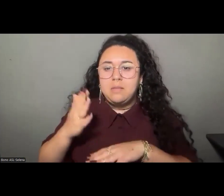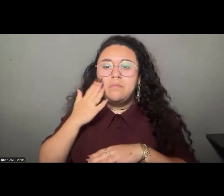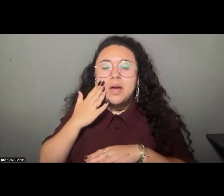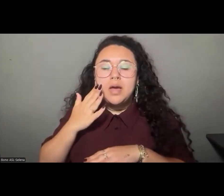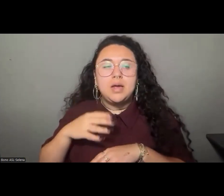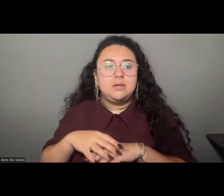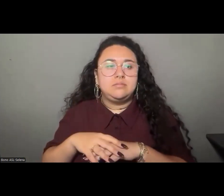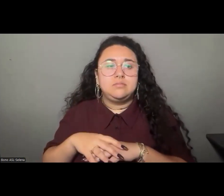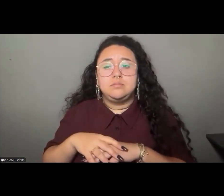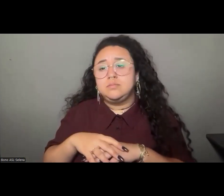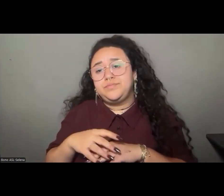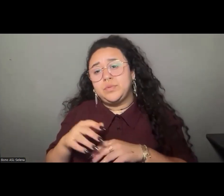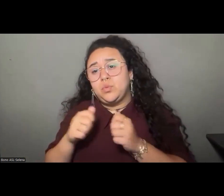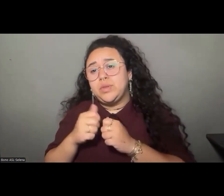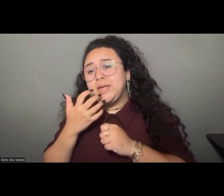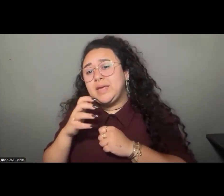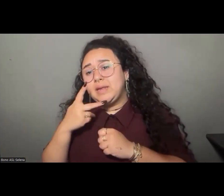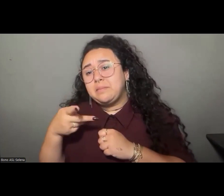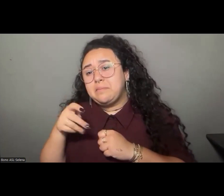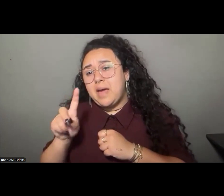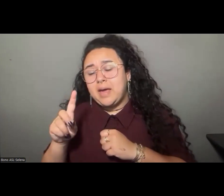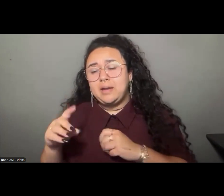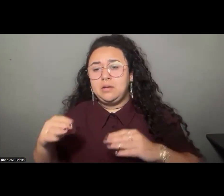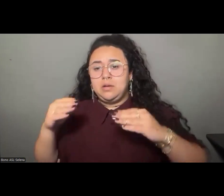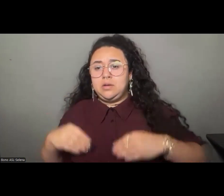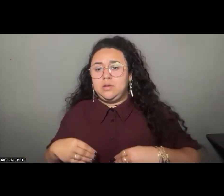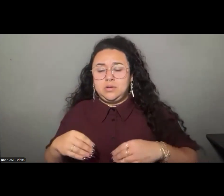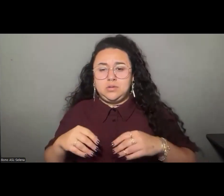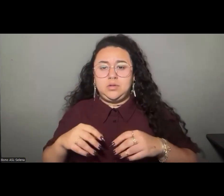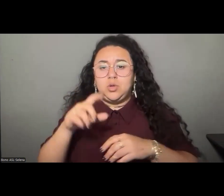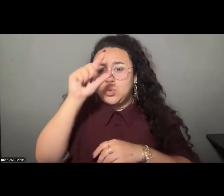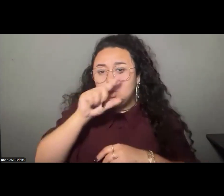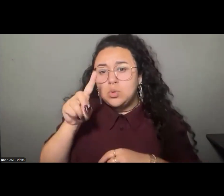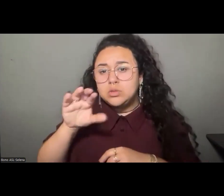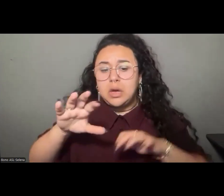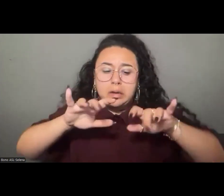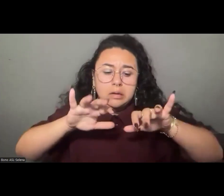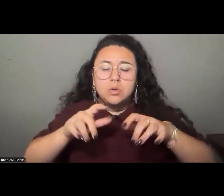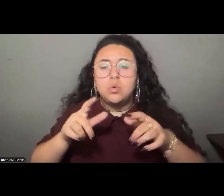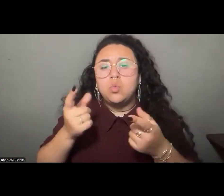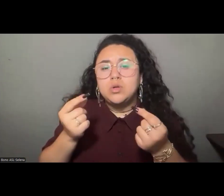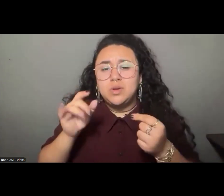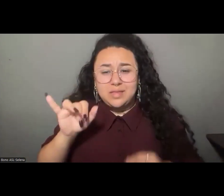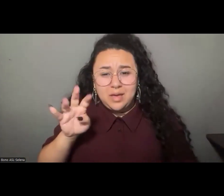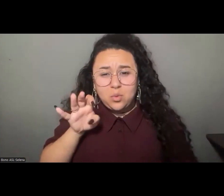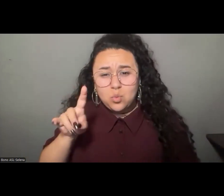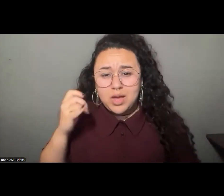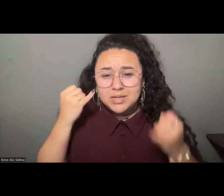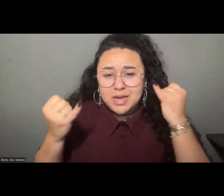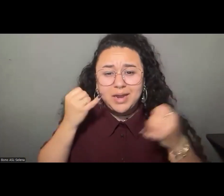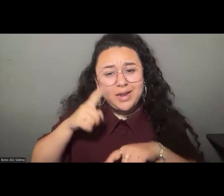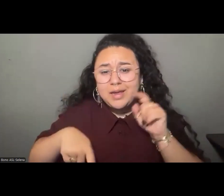can we do? It's just the wild idea. It's the wild idea, and it can't be controlled, and it can't really be like